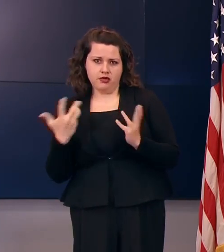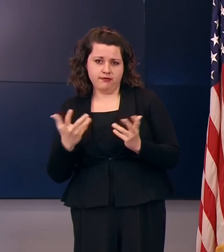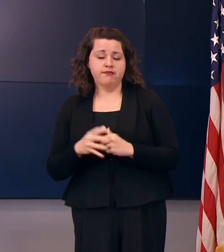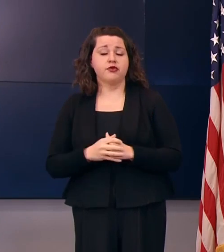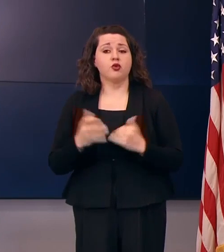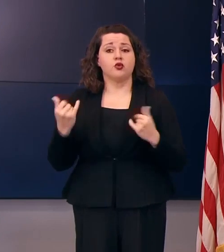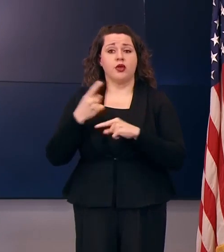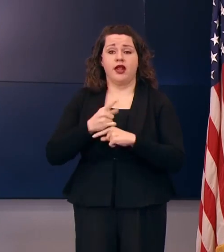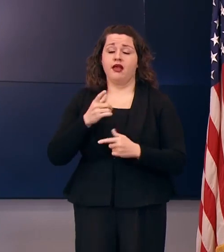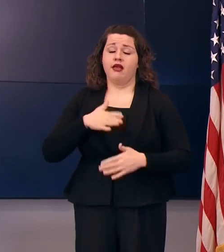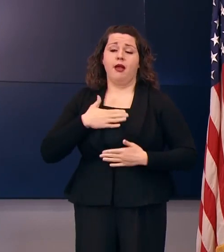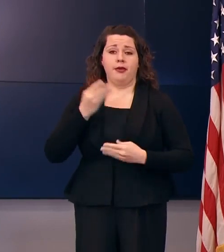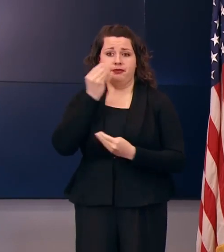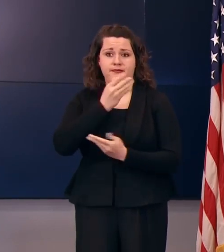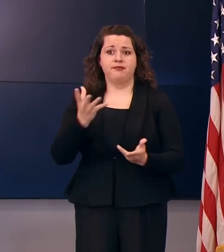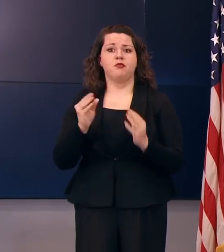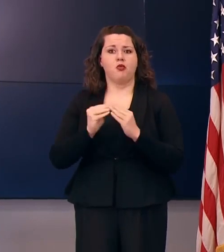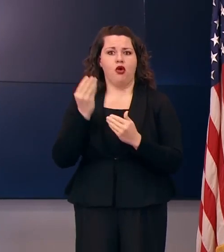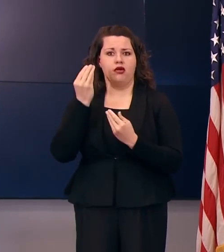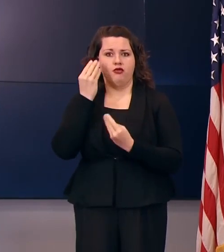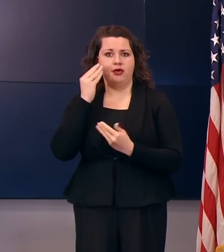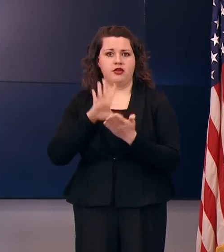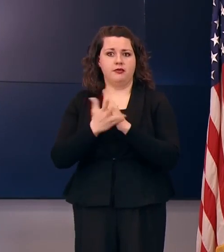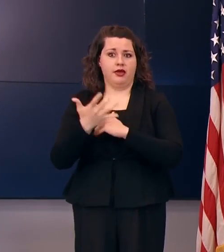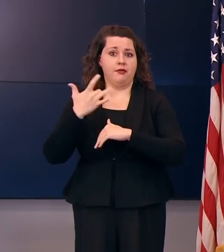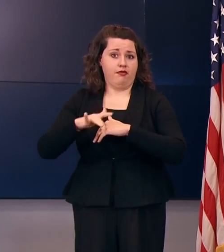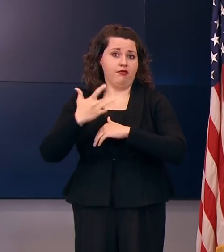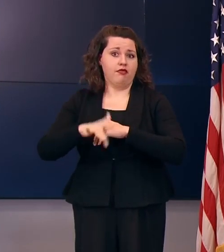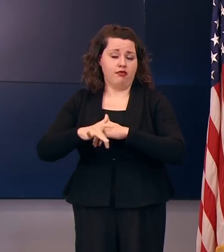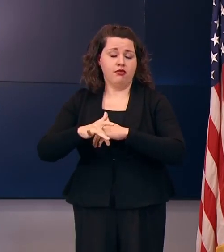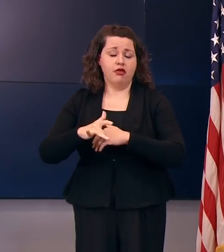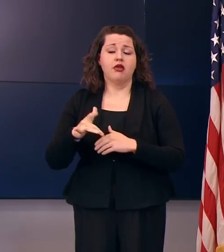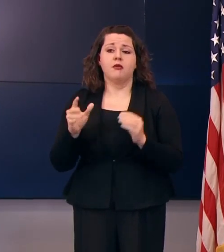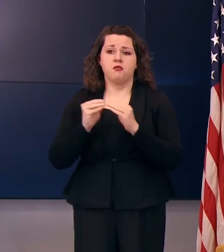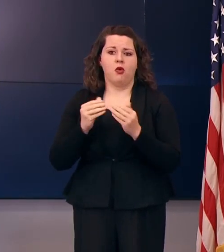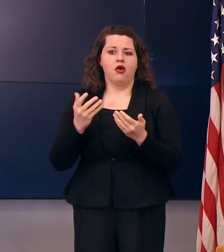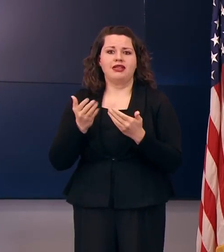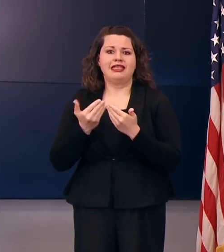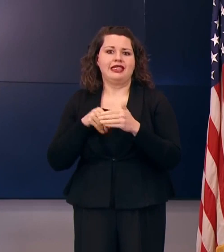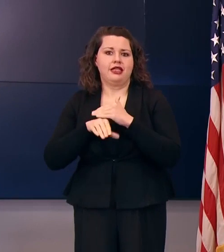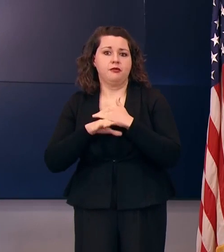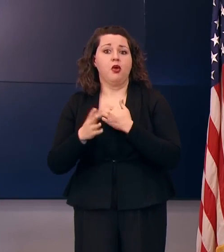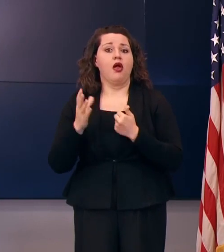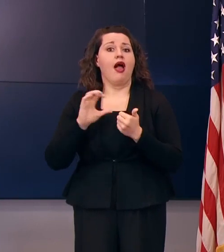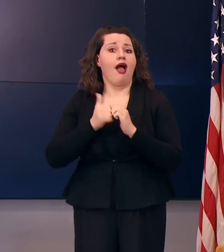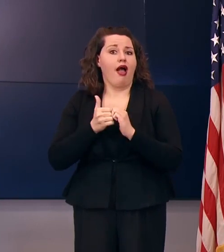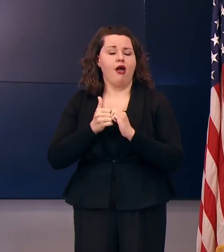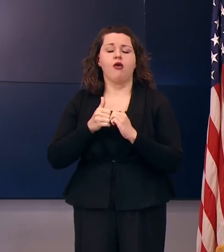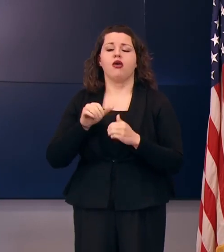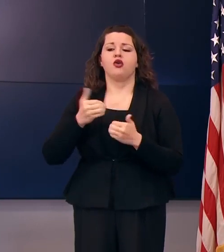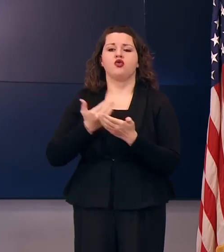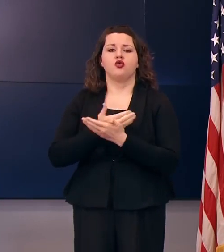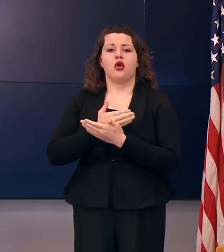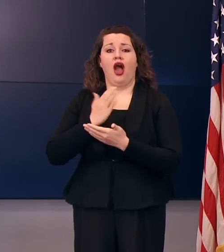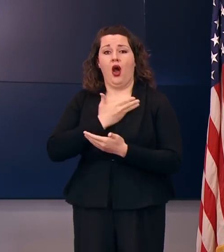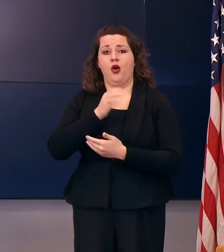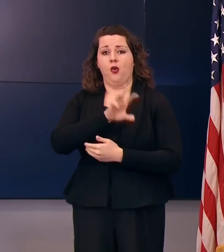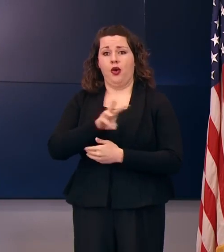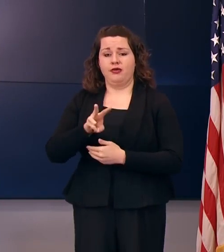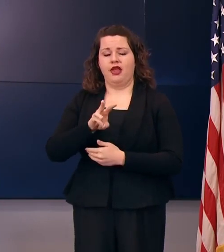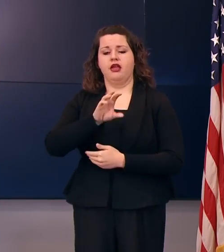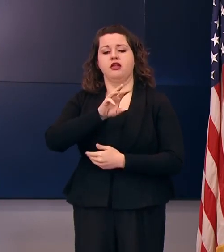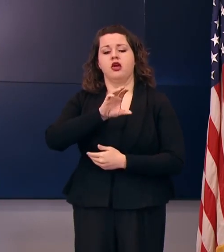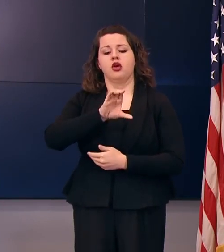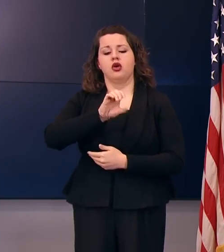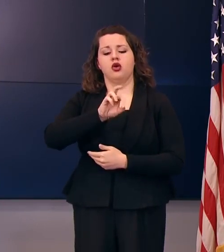to share that we're making more information available and more accessible with the launch of a new dashboard on our website,